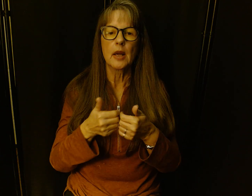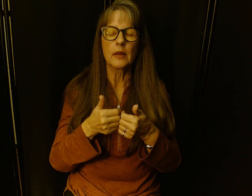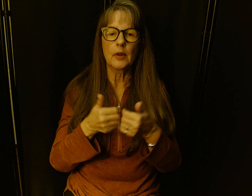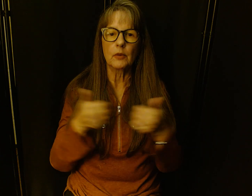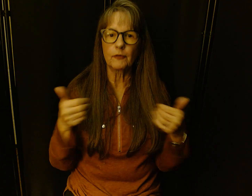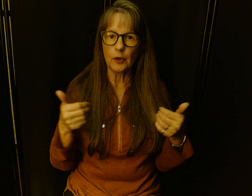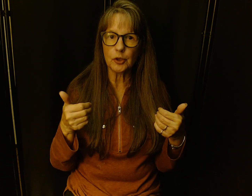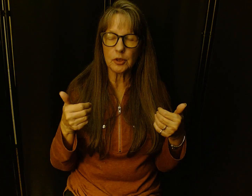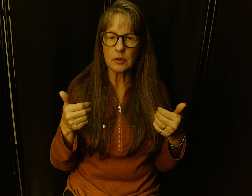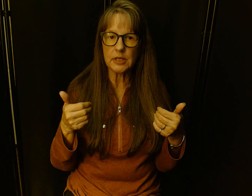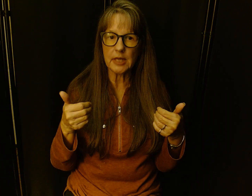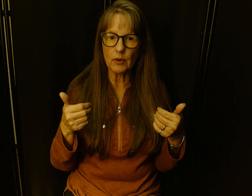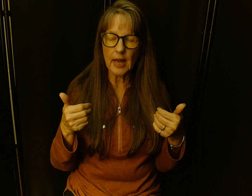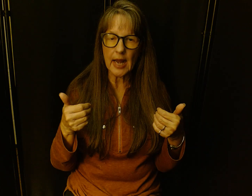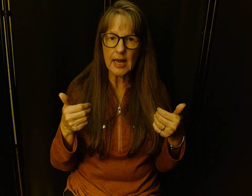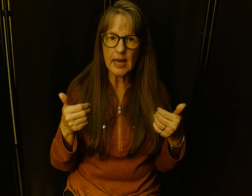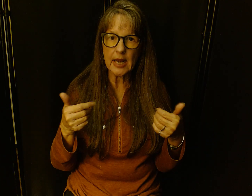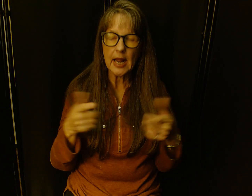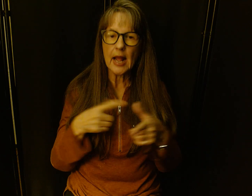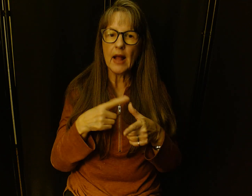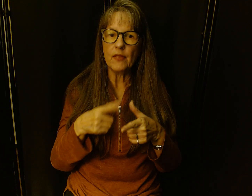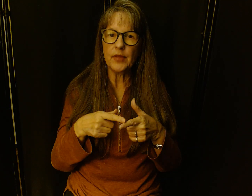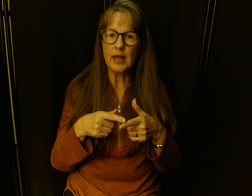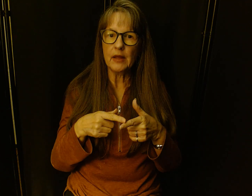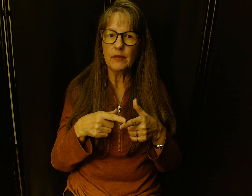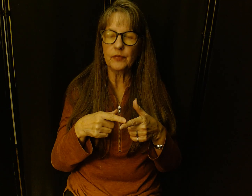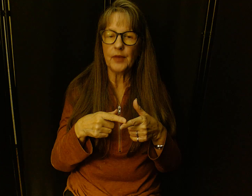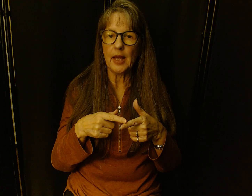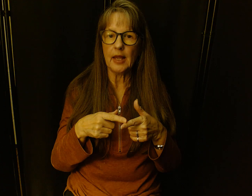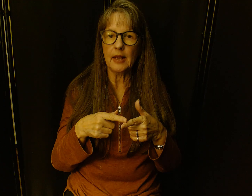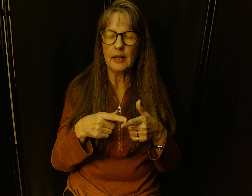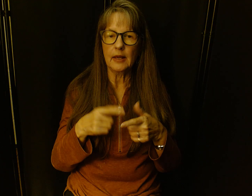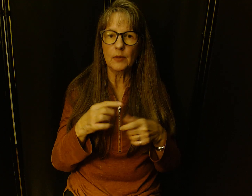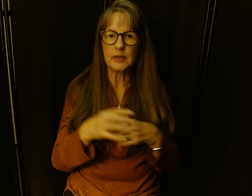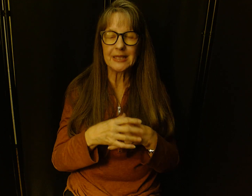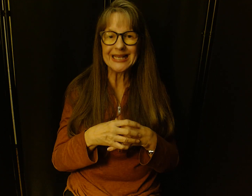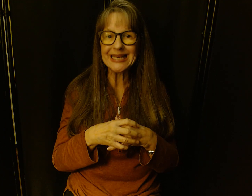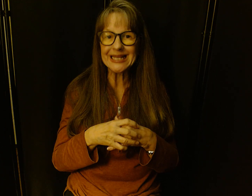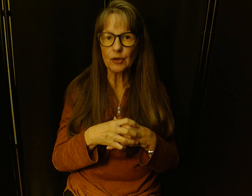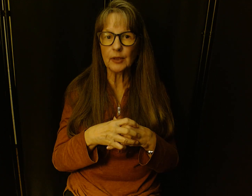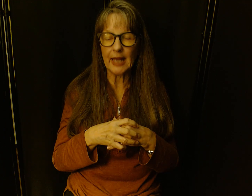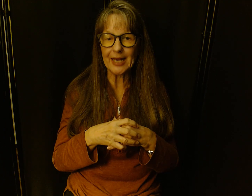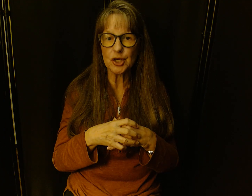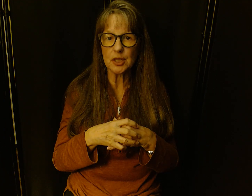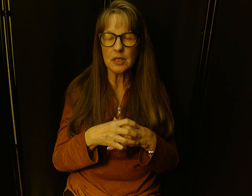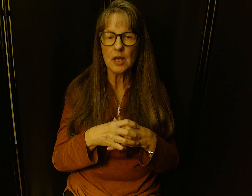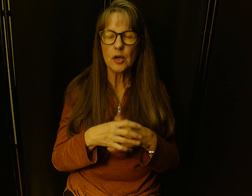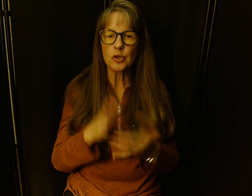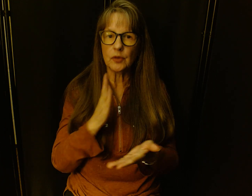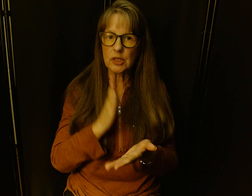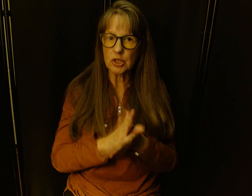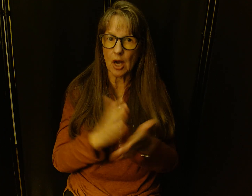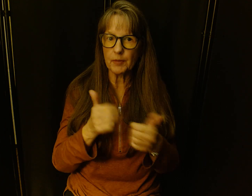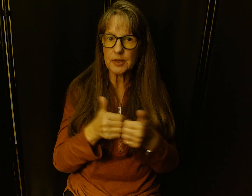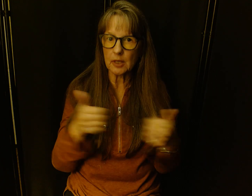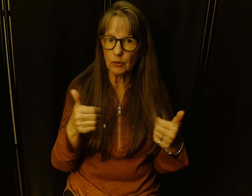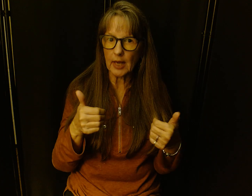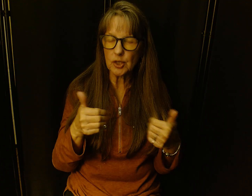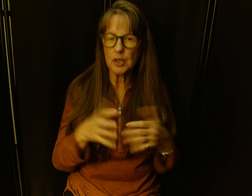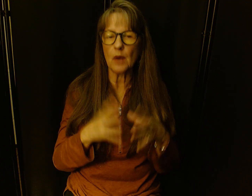were first segregated, and then it was desegregation, so they stopped segregation. I would